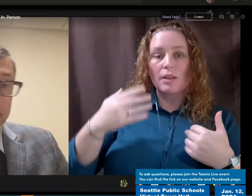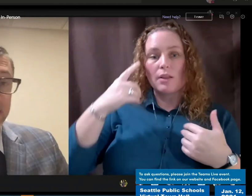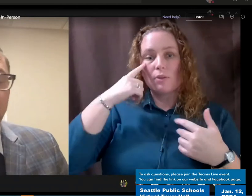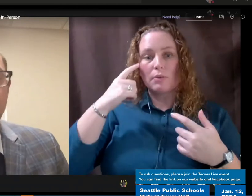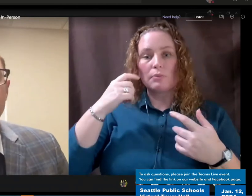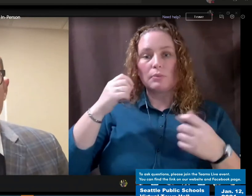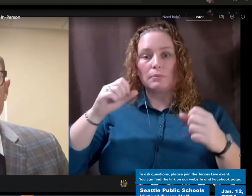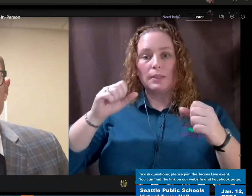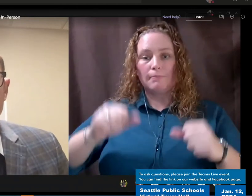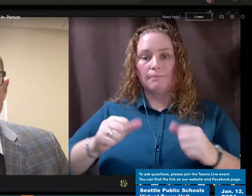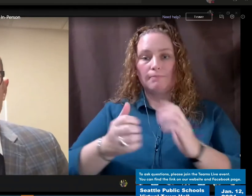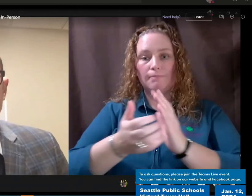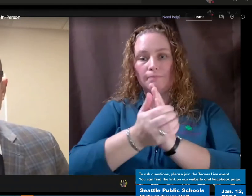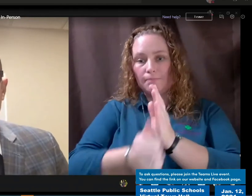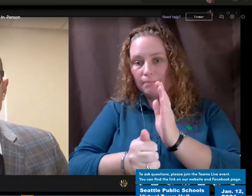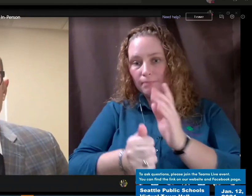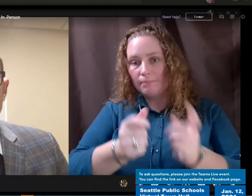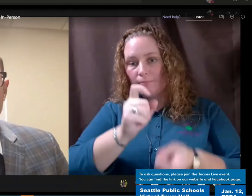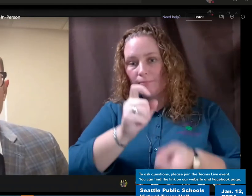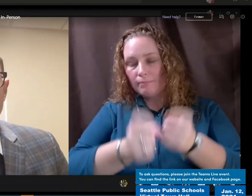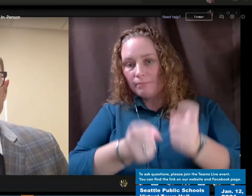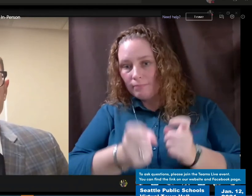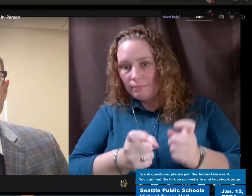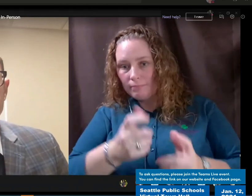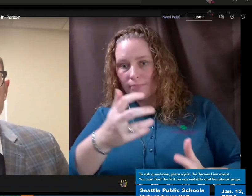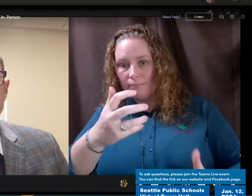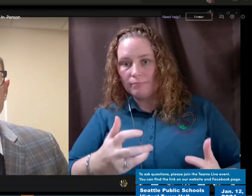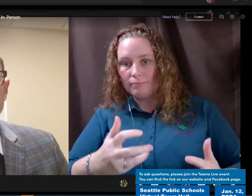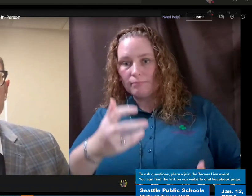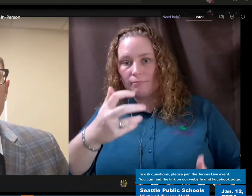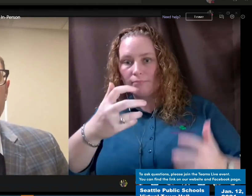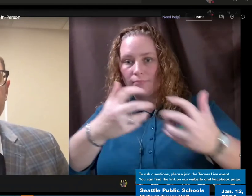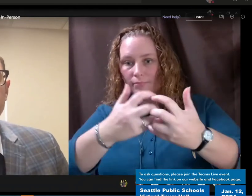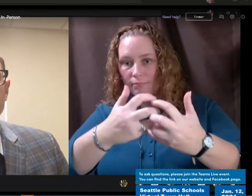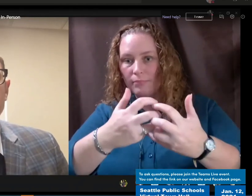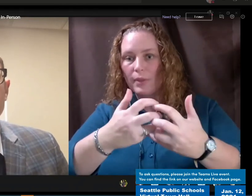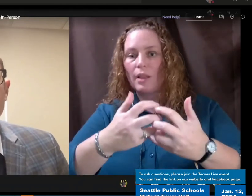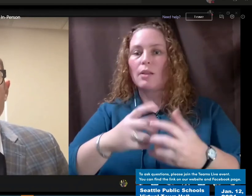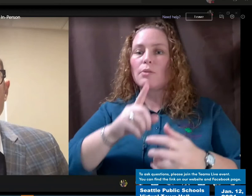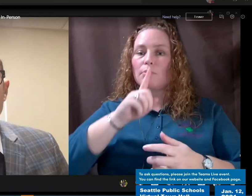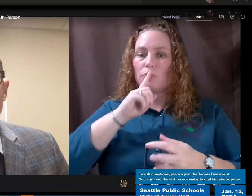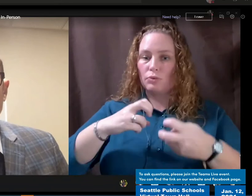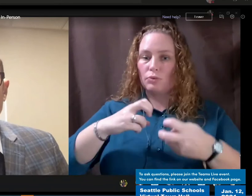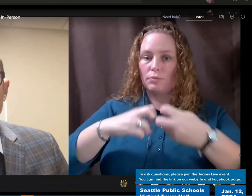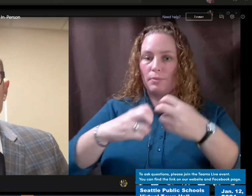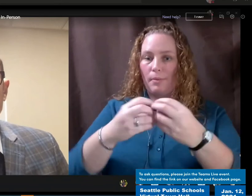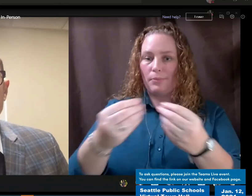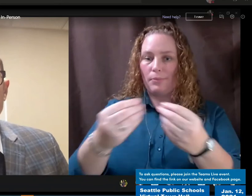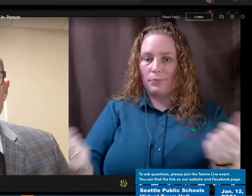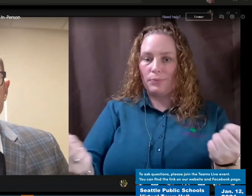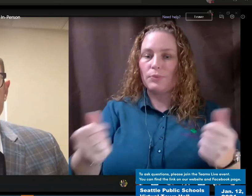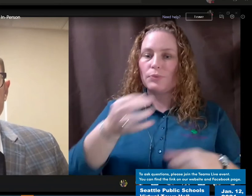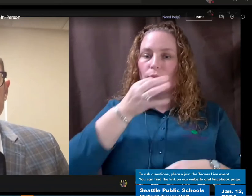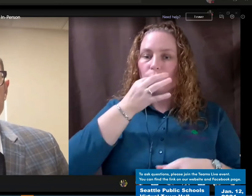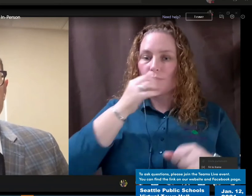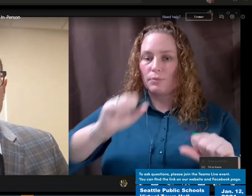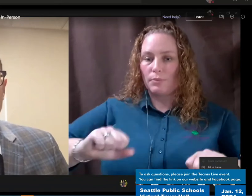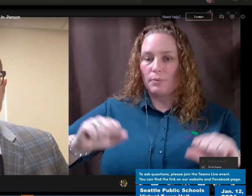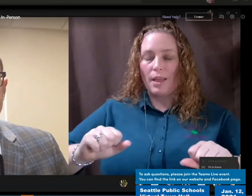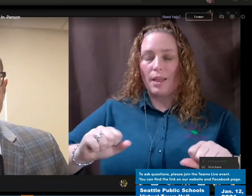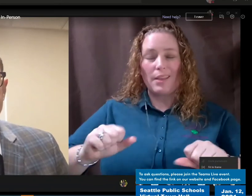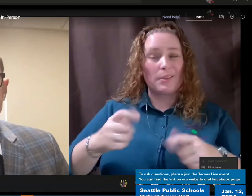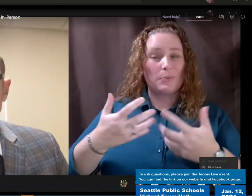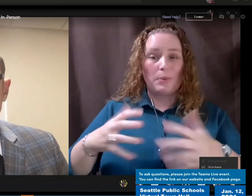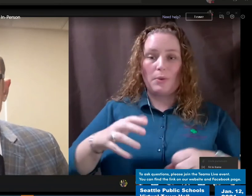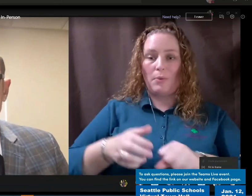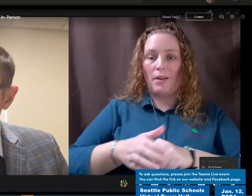adapt and adjust to make sure that we address those issues as soon as possible, as we want to mitigate the transmission of